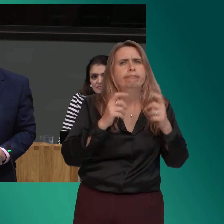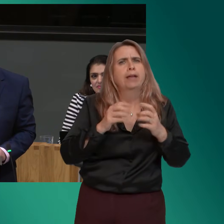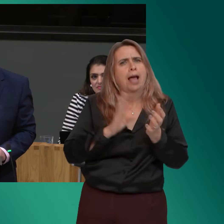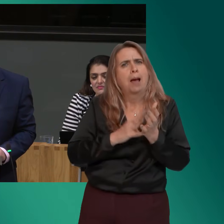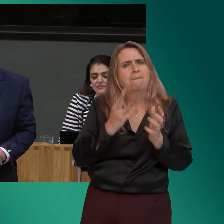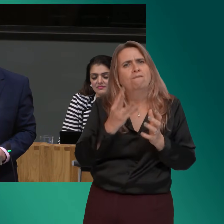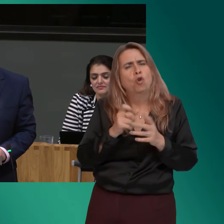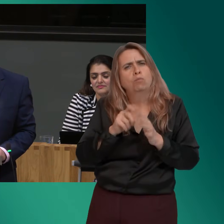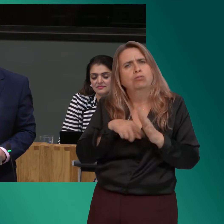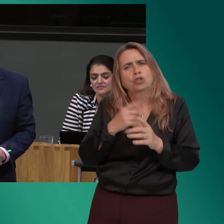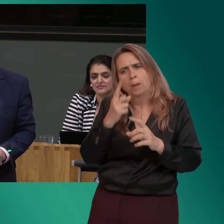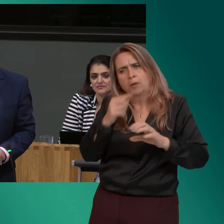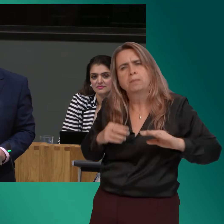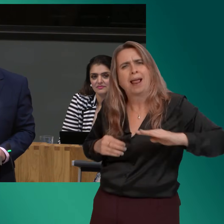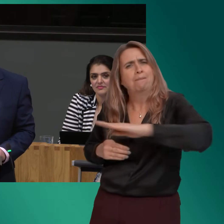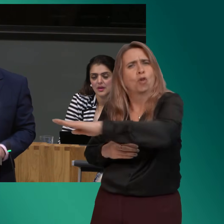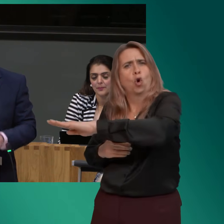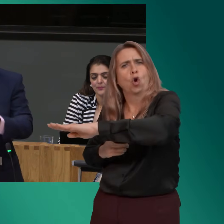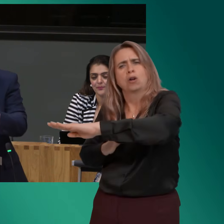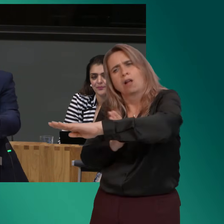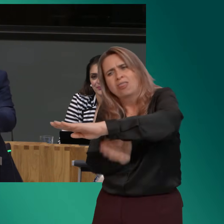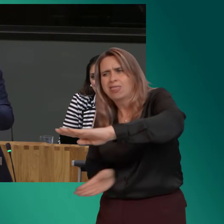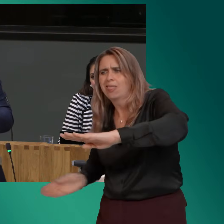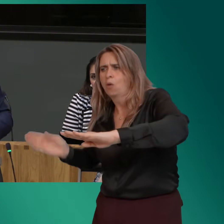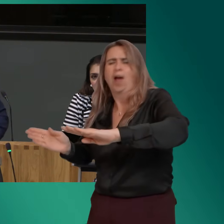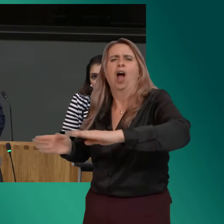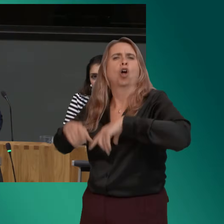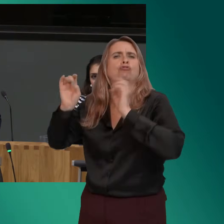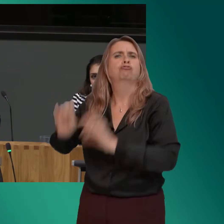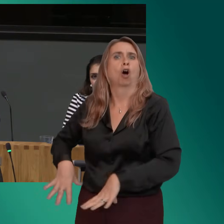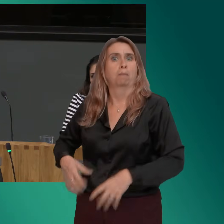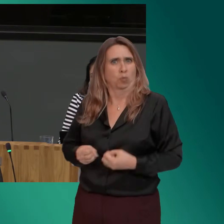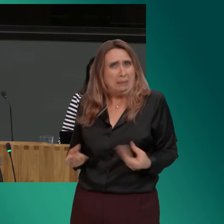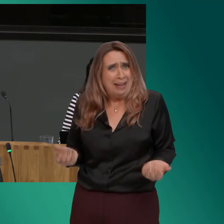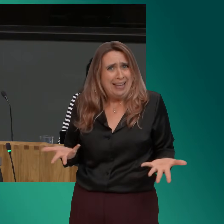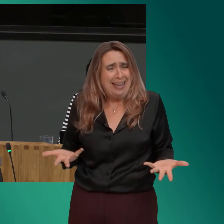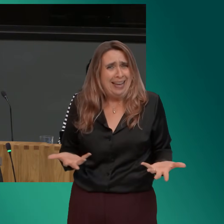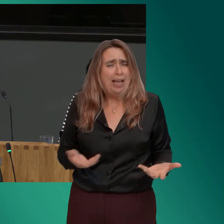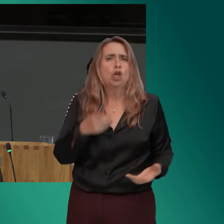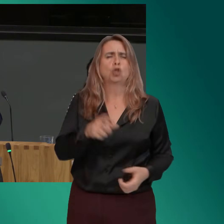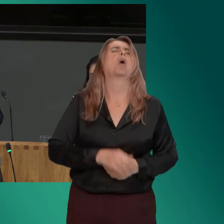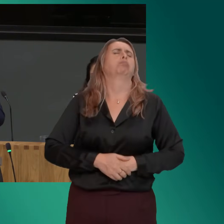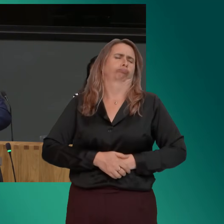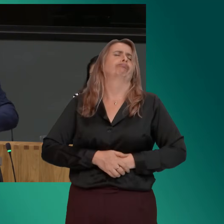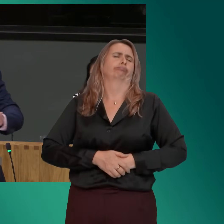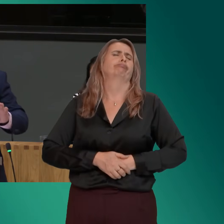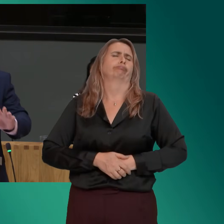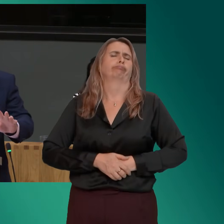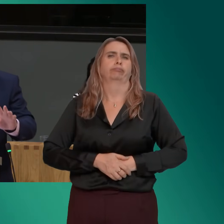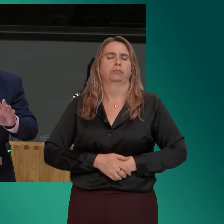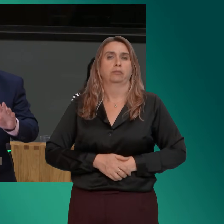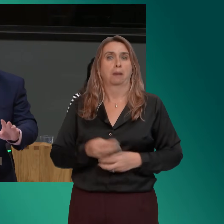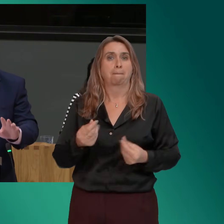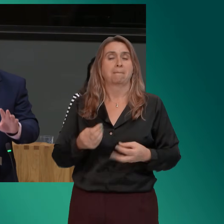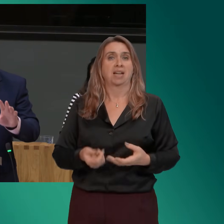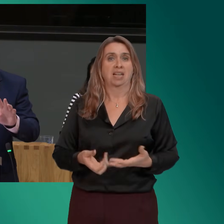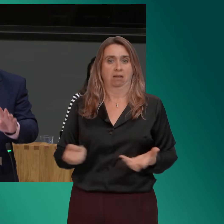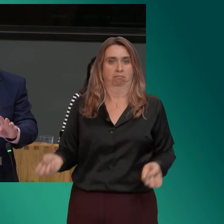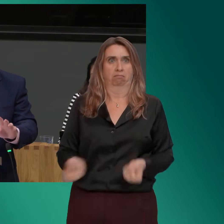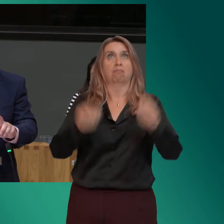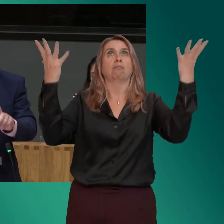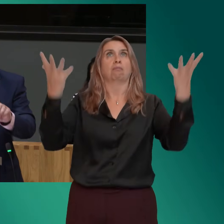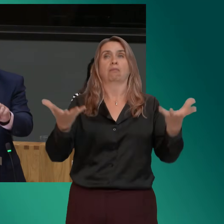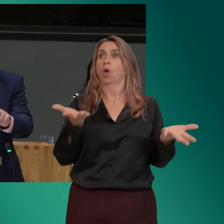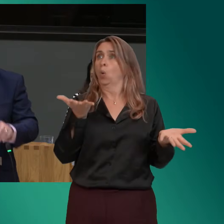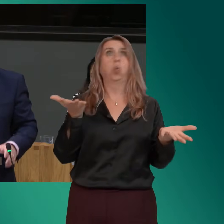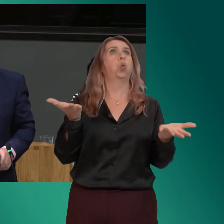road project, which they then ditched. You welcomed the decision to ditch that project and chuck that money down the